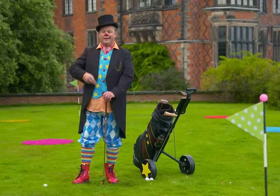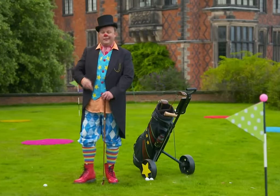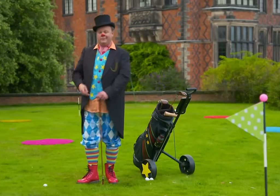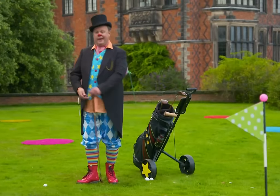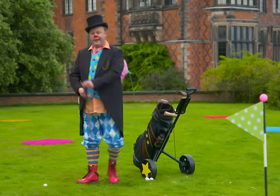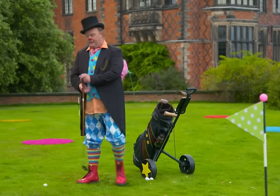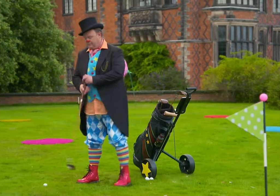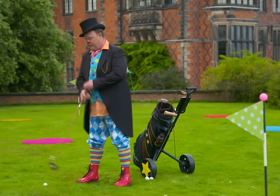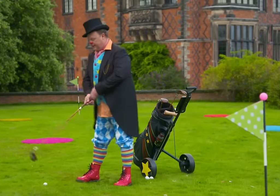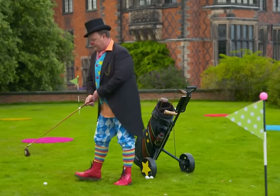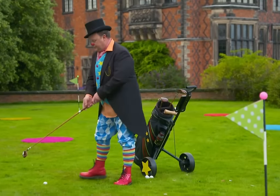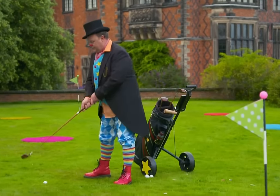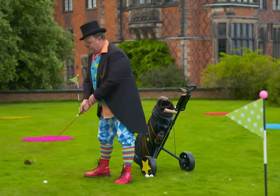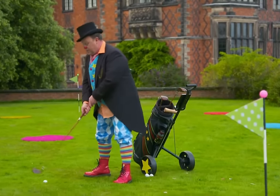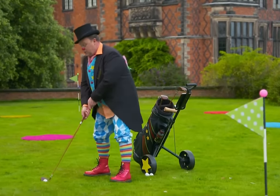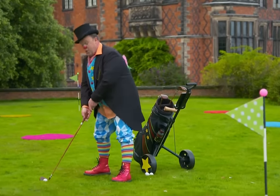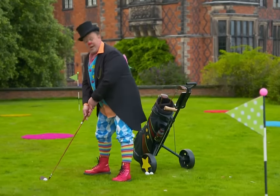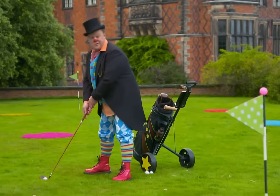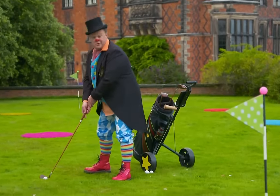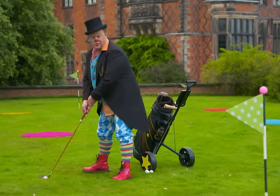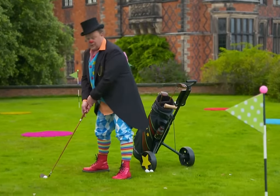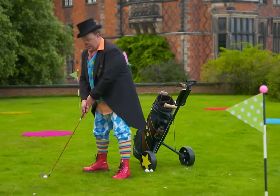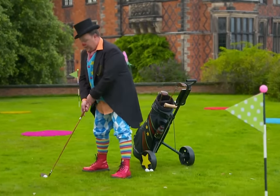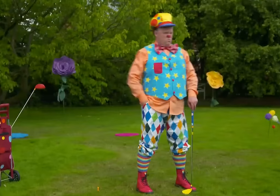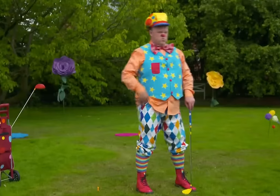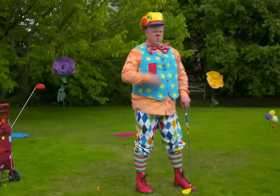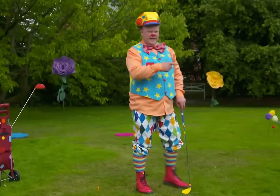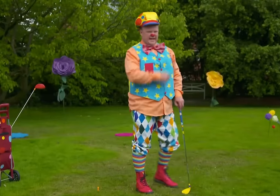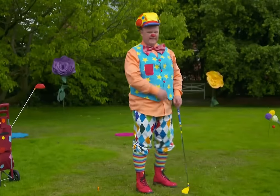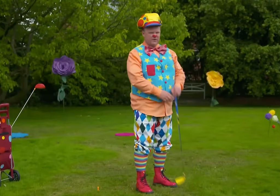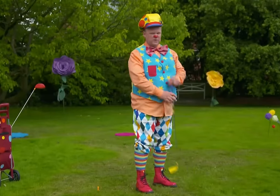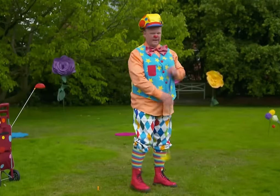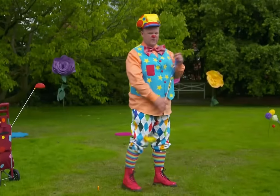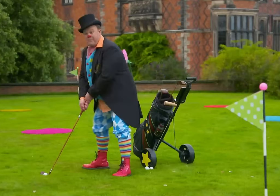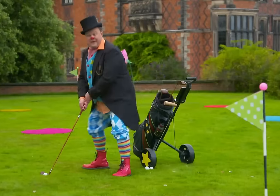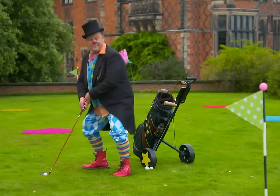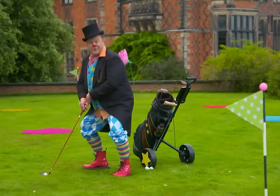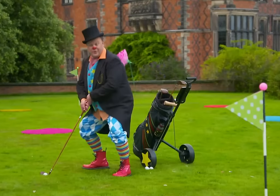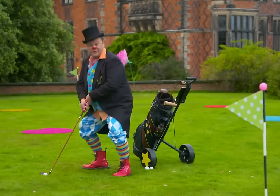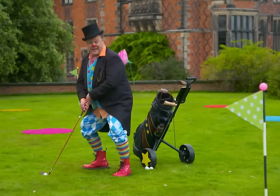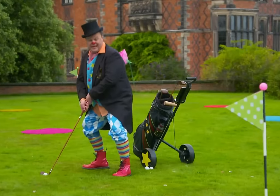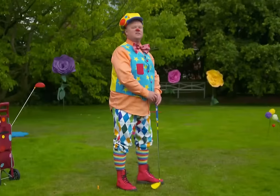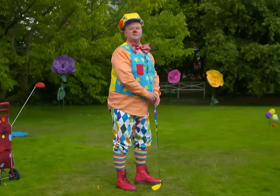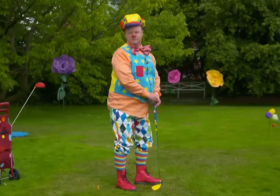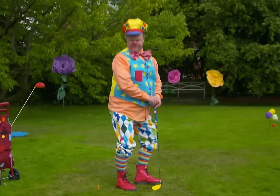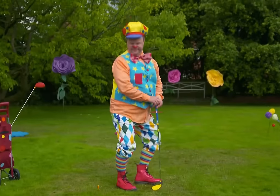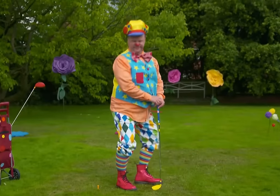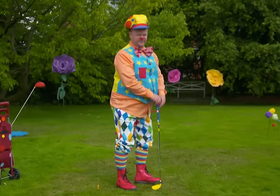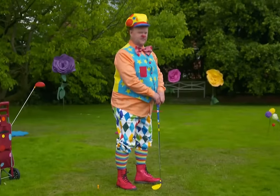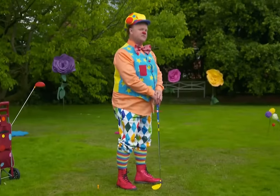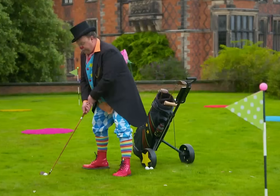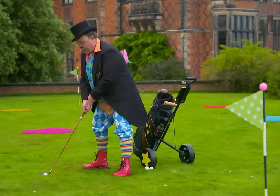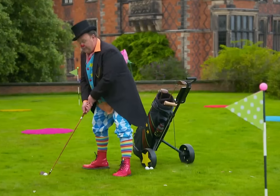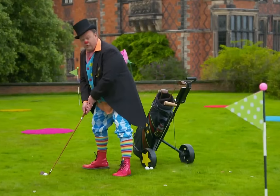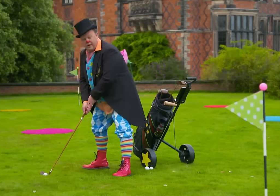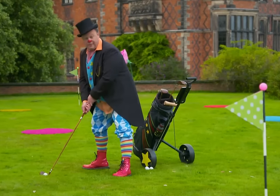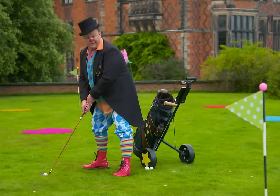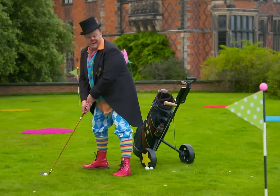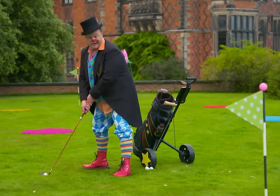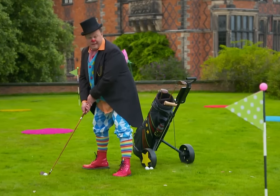old bean. Right, so you hold your club like this. You bend your knees a little. A firm grip on the club